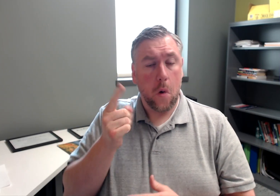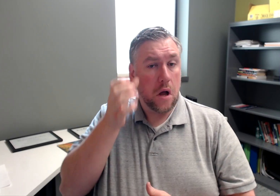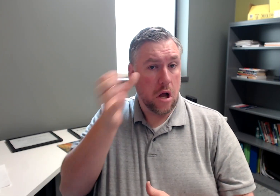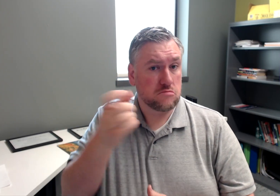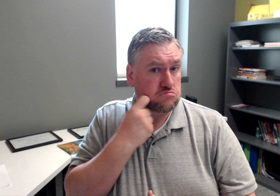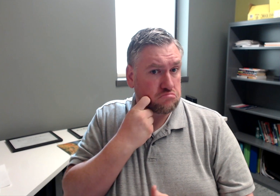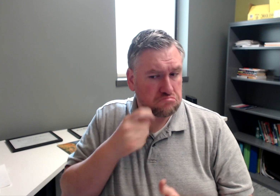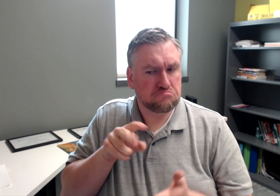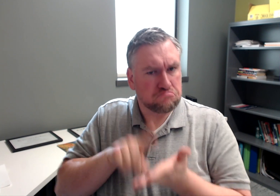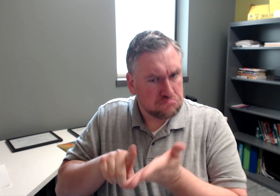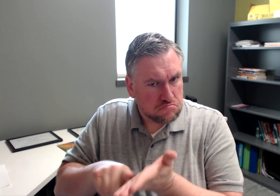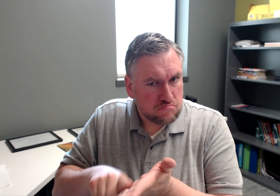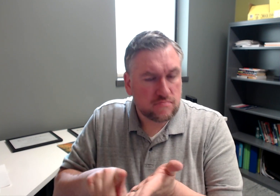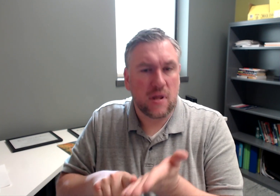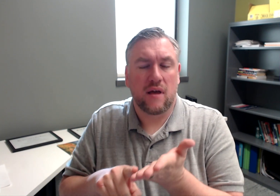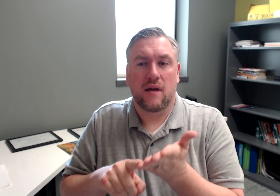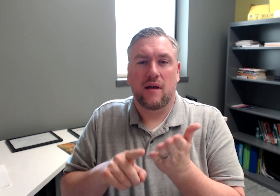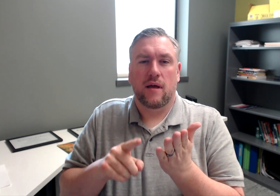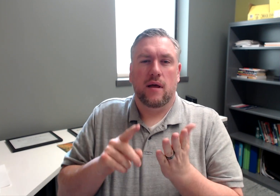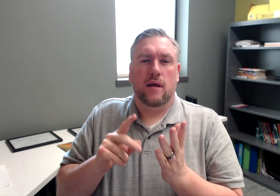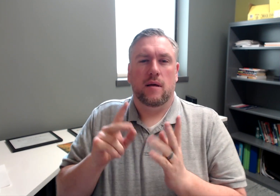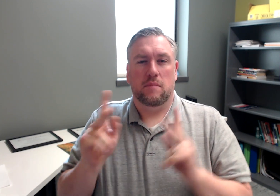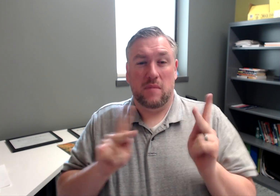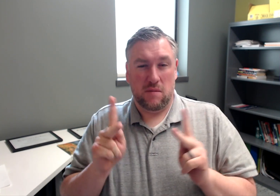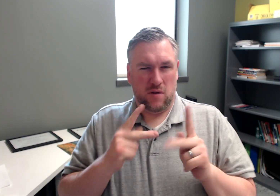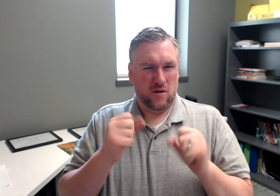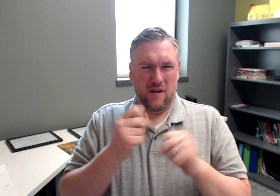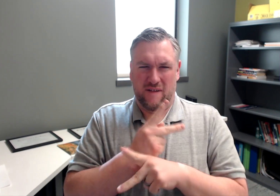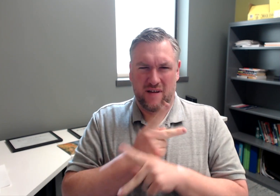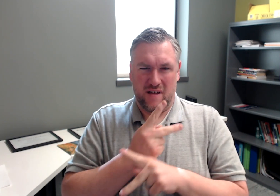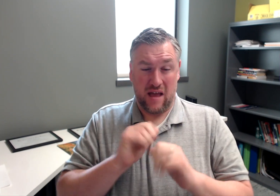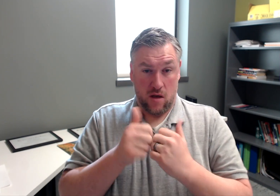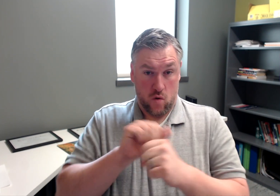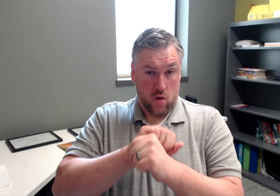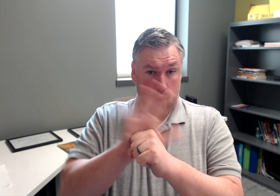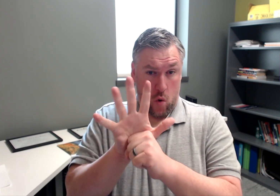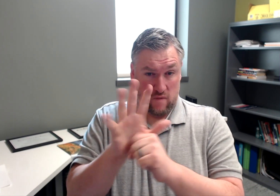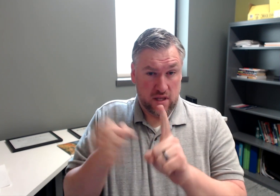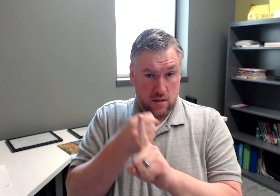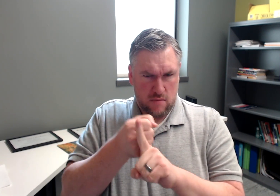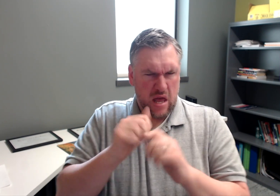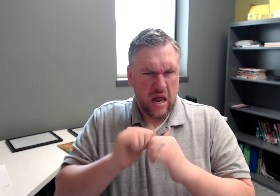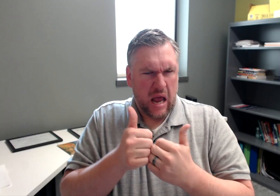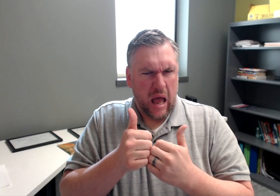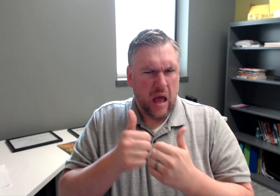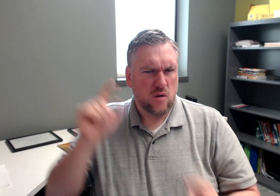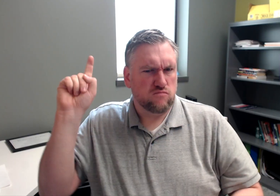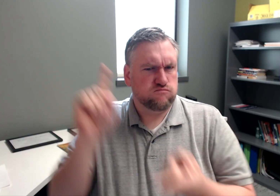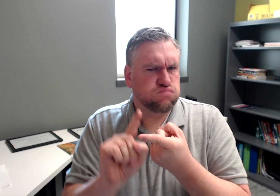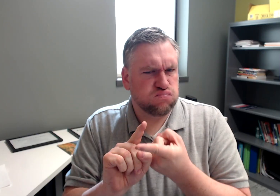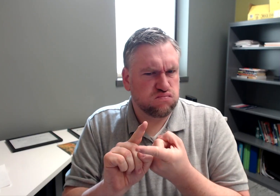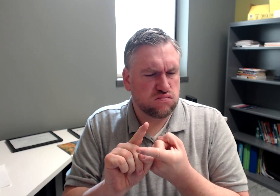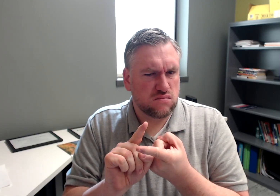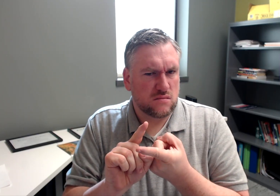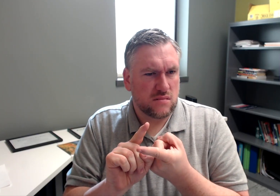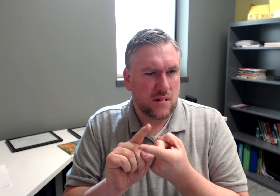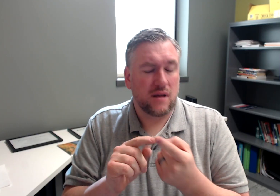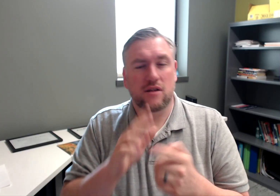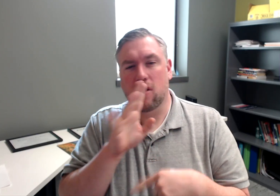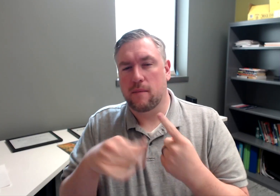senses? So a concept that is being researched right now is people are trying to figure out how to reduce the impact of